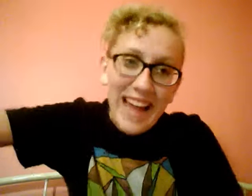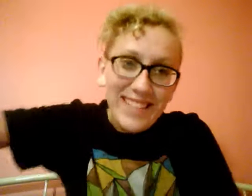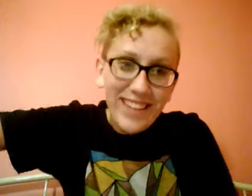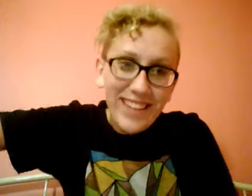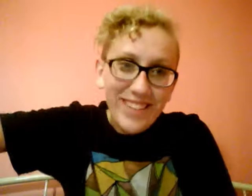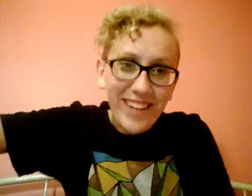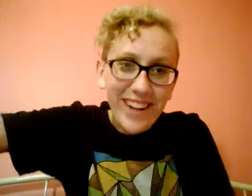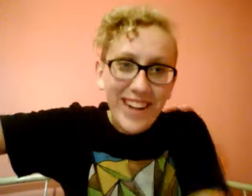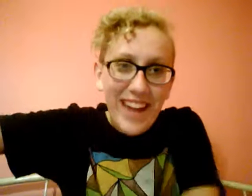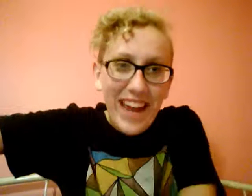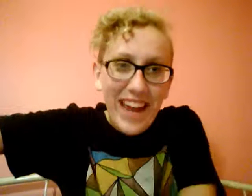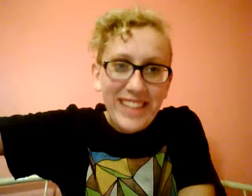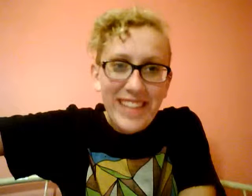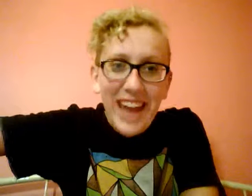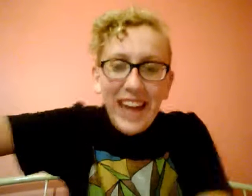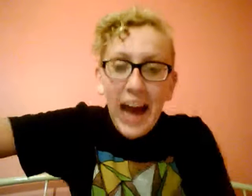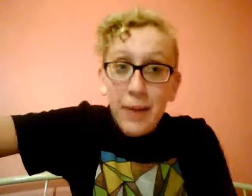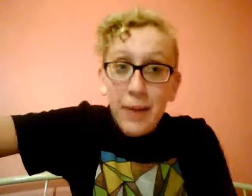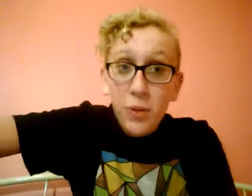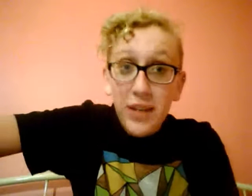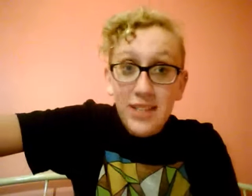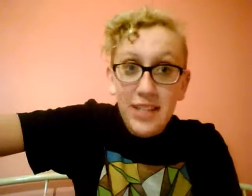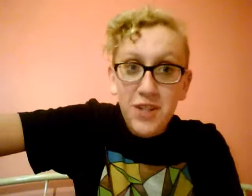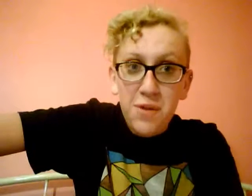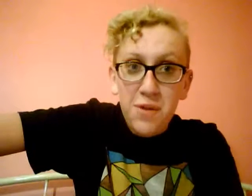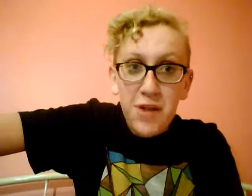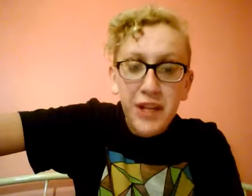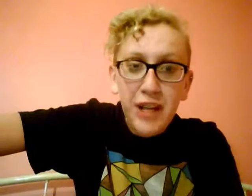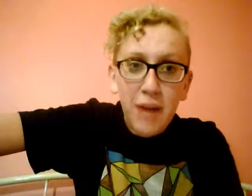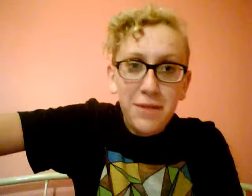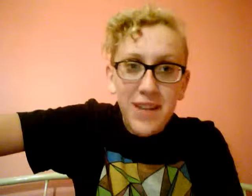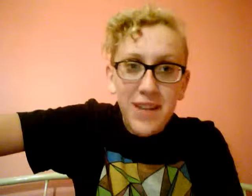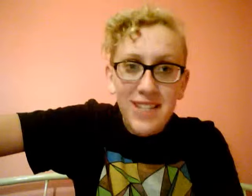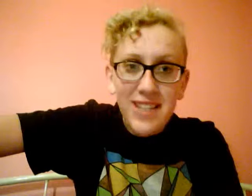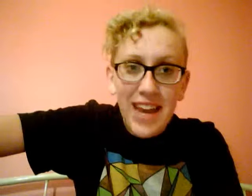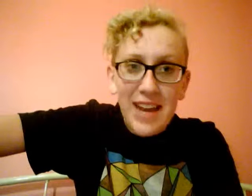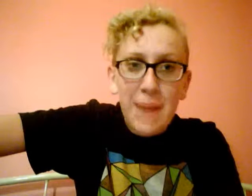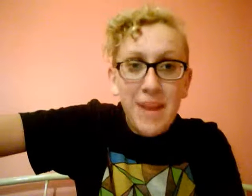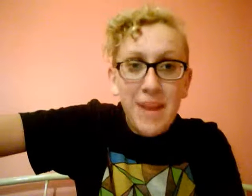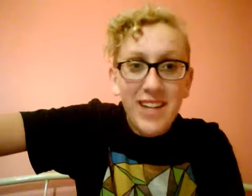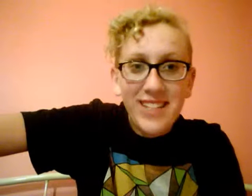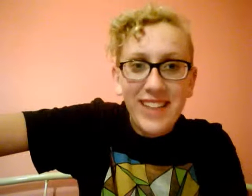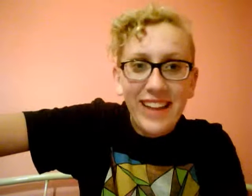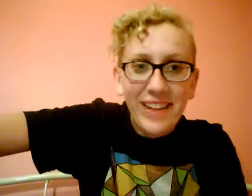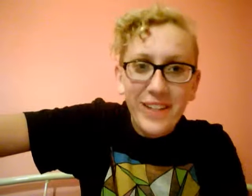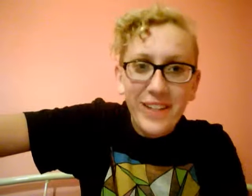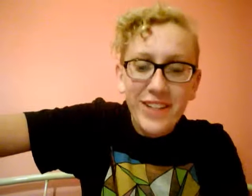Hi guys, Kelso here, and today I'm going to teach you 30 common phrases in American Sign Language.